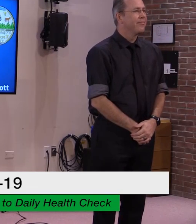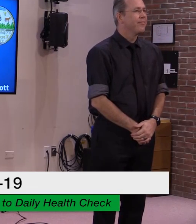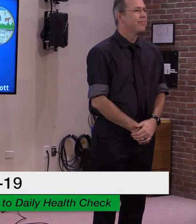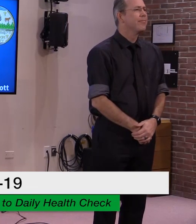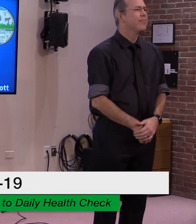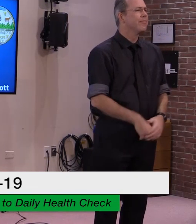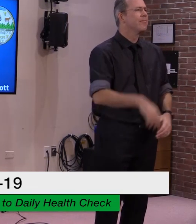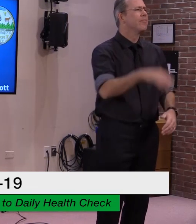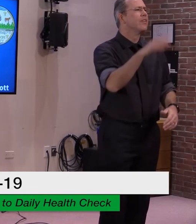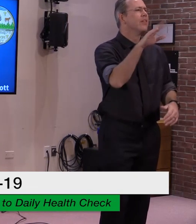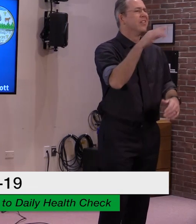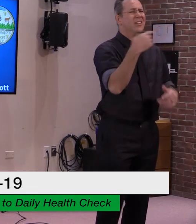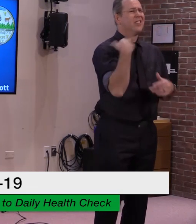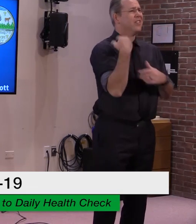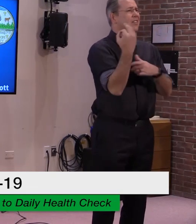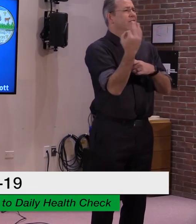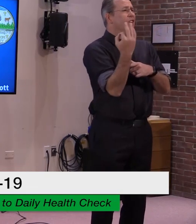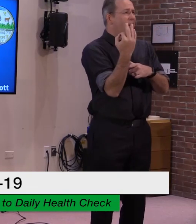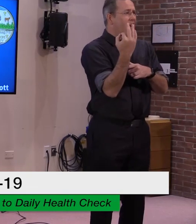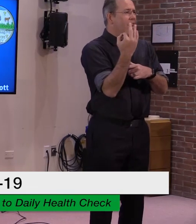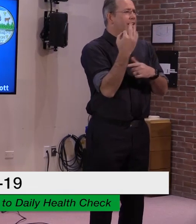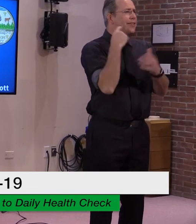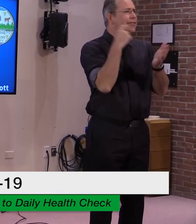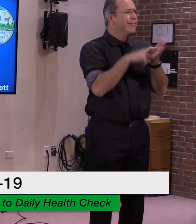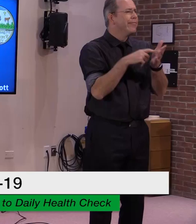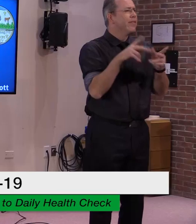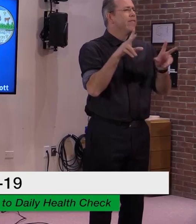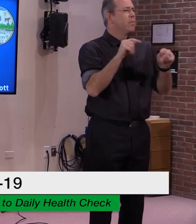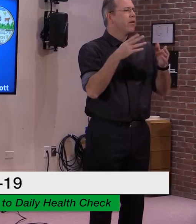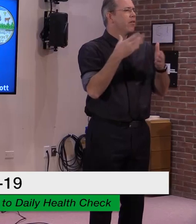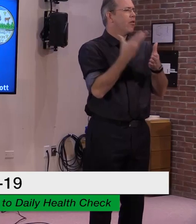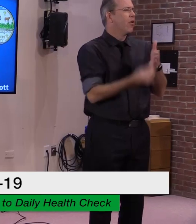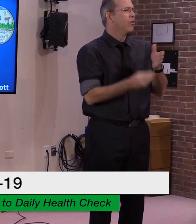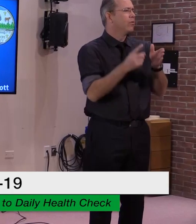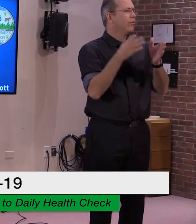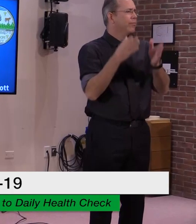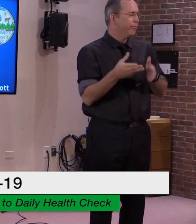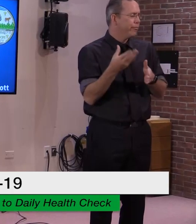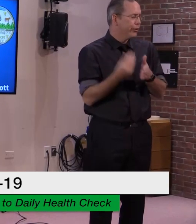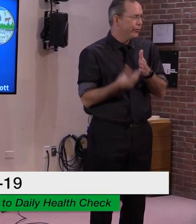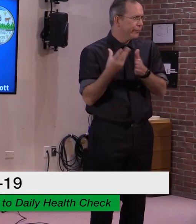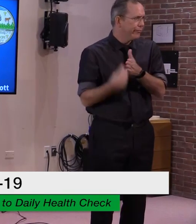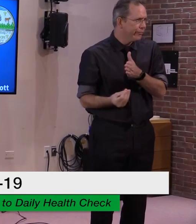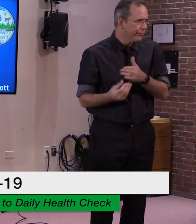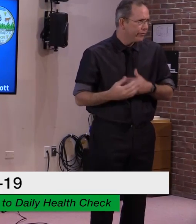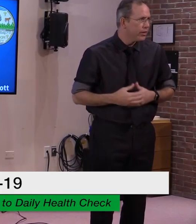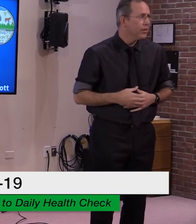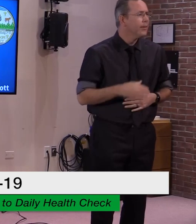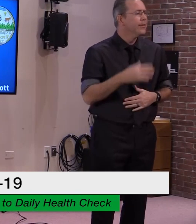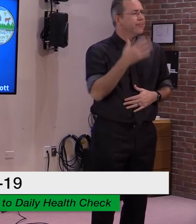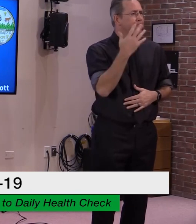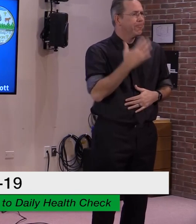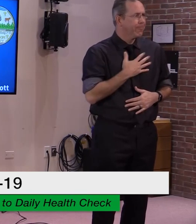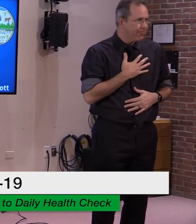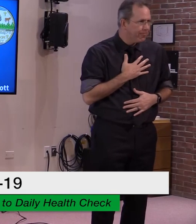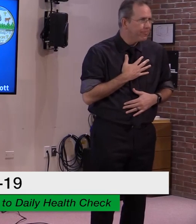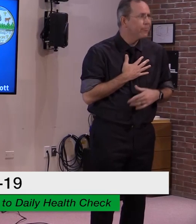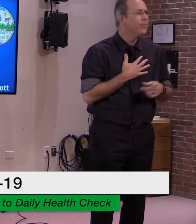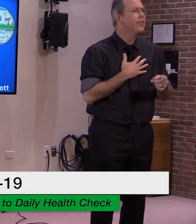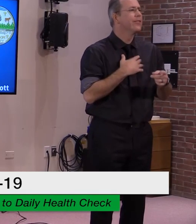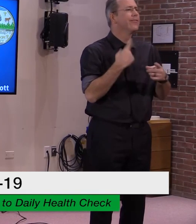on friday we recognize the vermonter's loss to cover 19 and sadly since then we've lost at least two